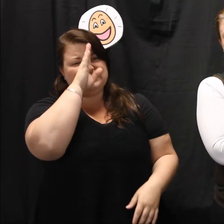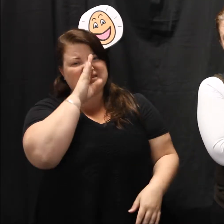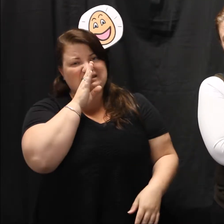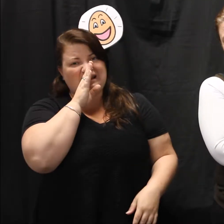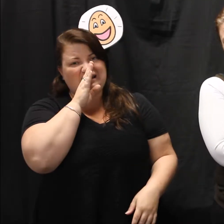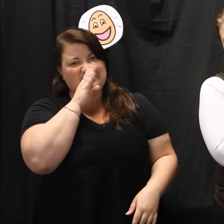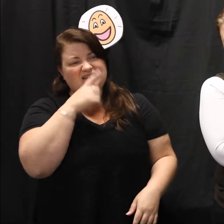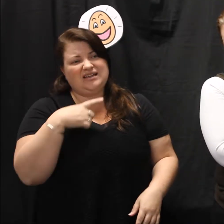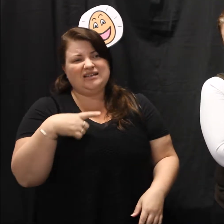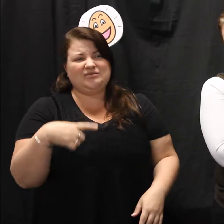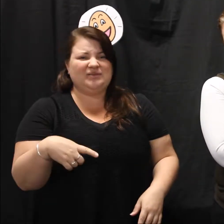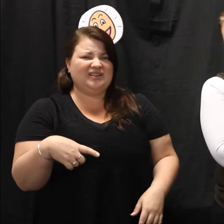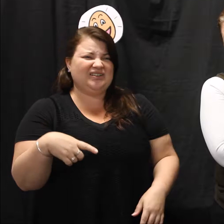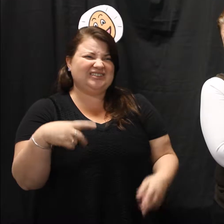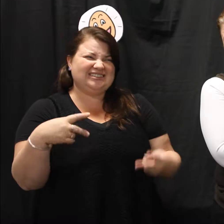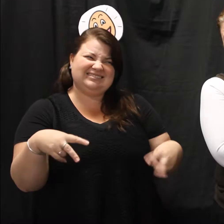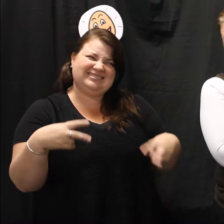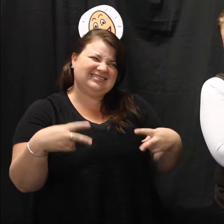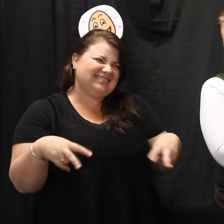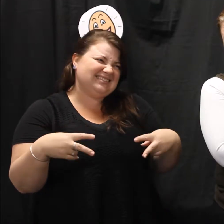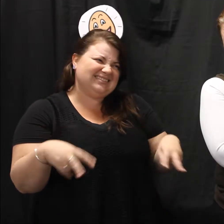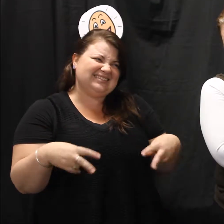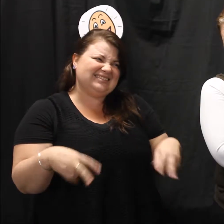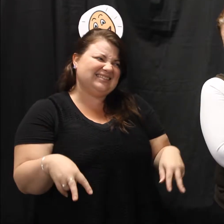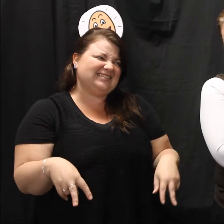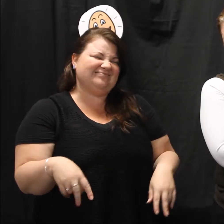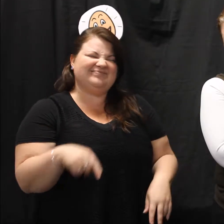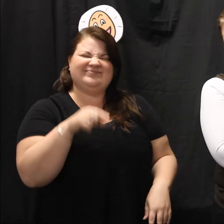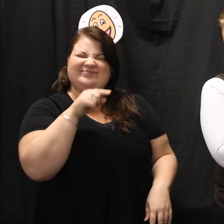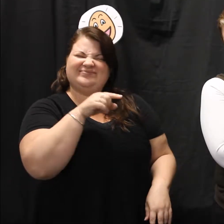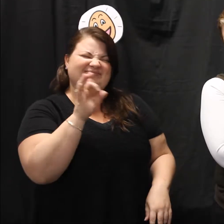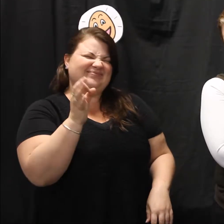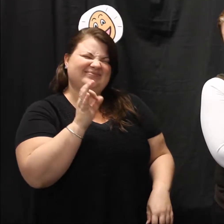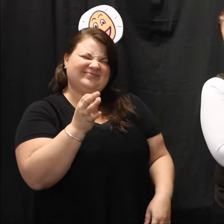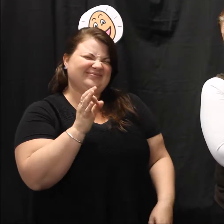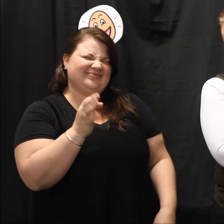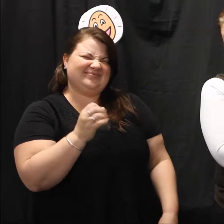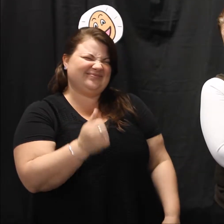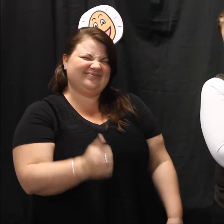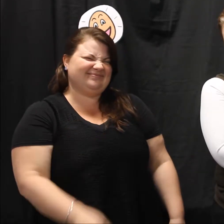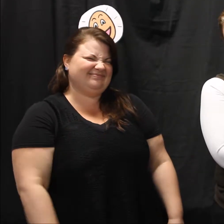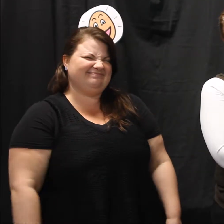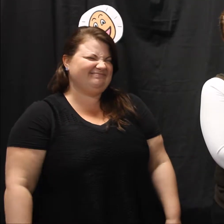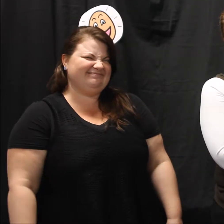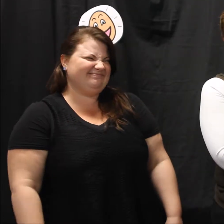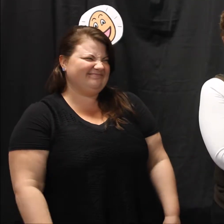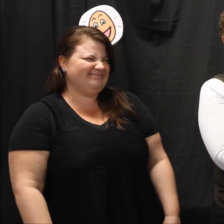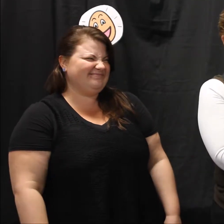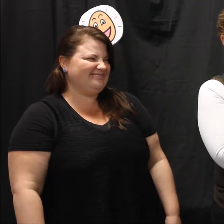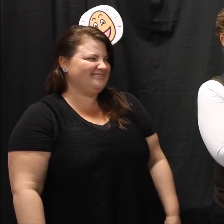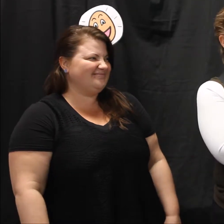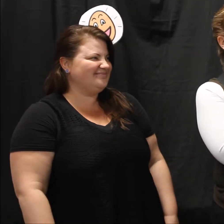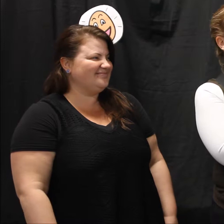came to dancing, he really was very bad.